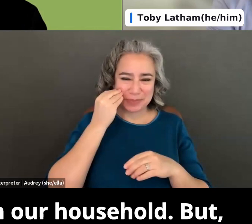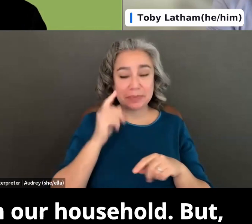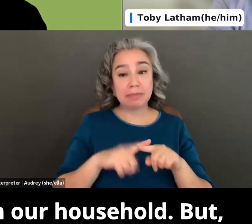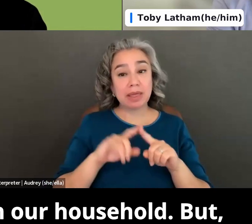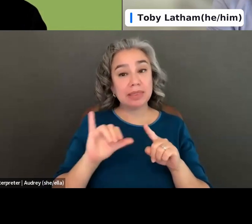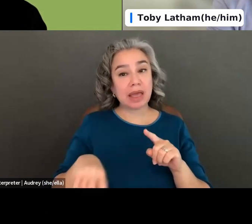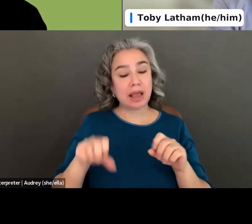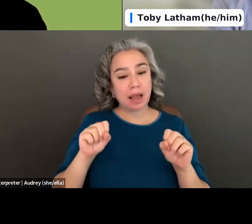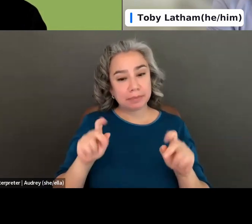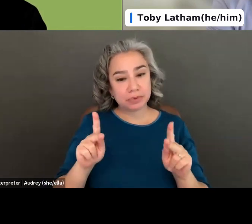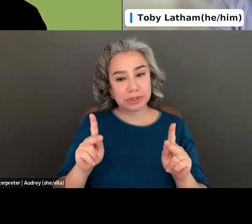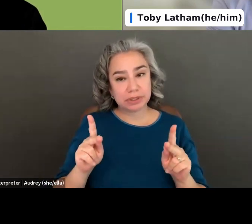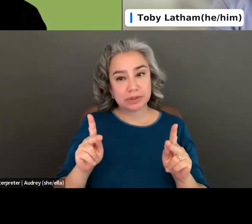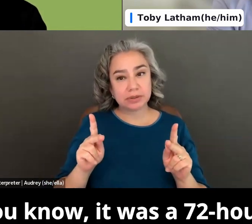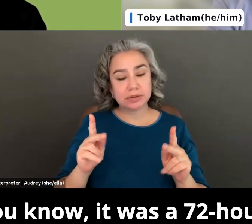opportunity,